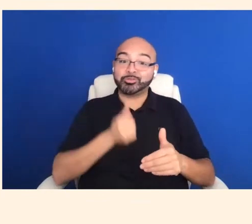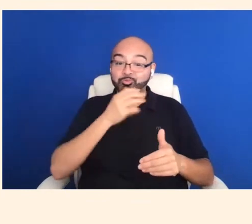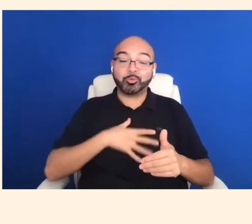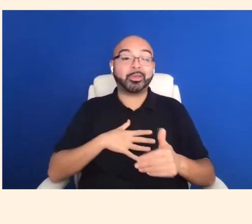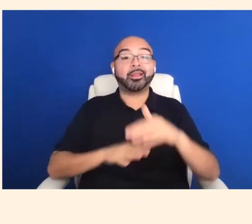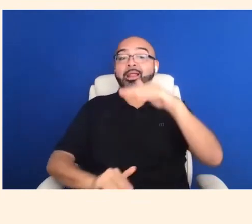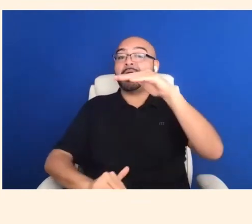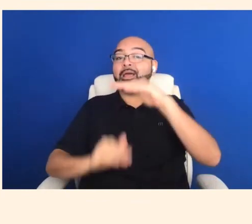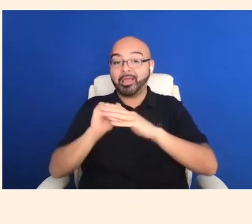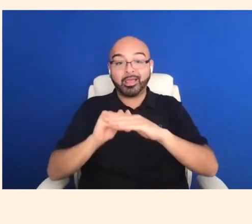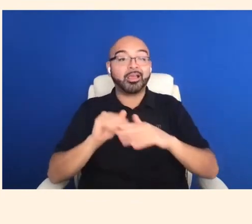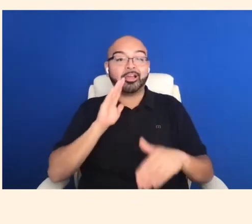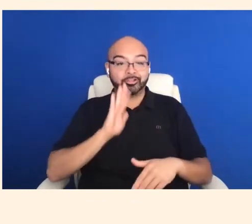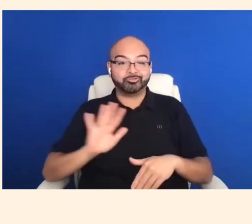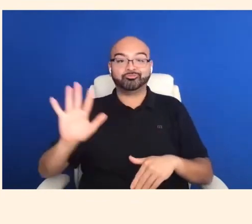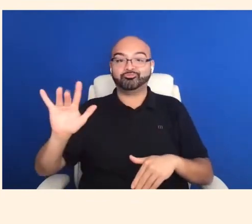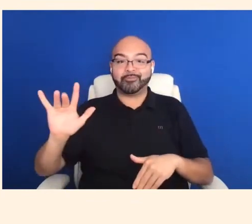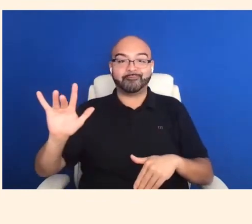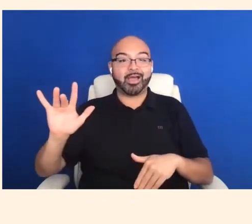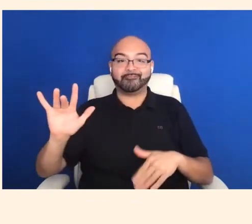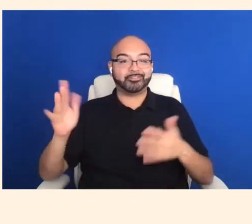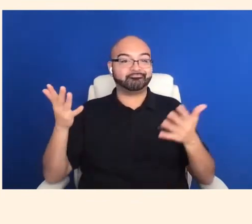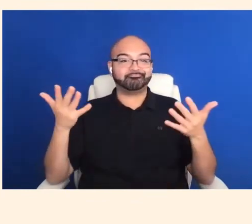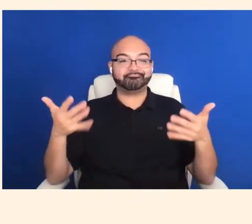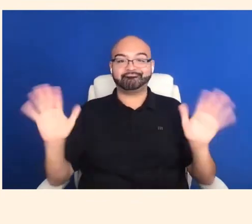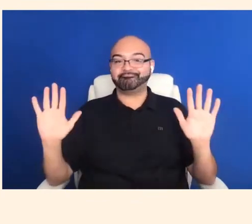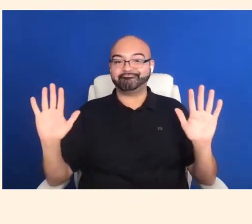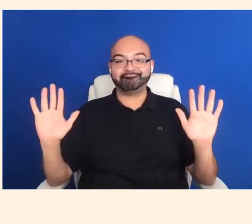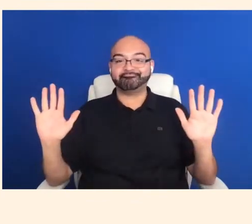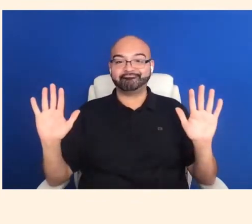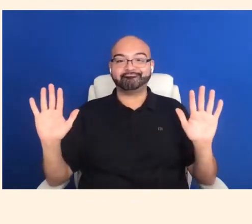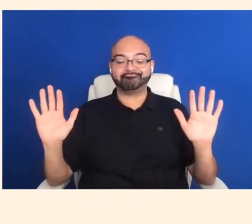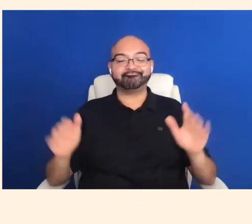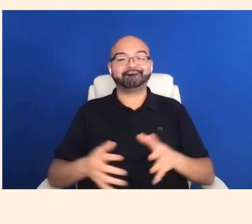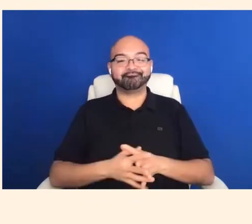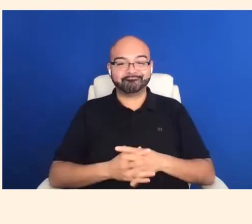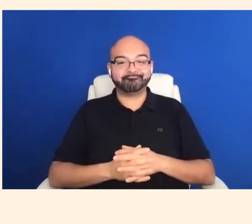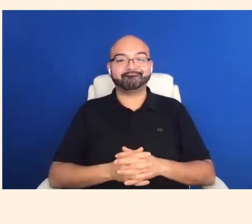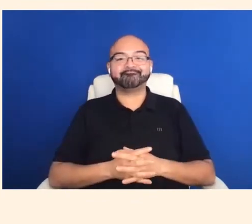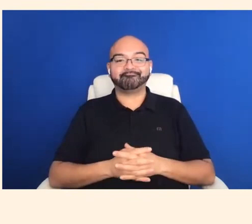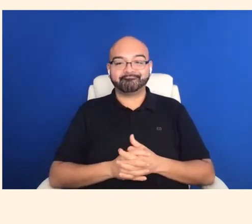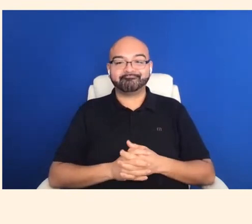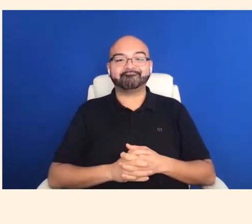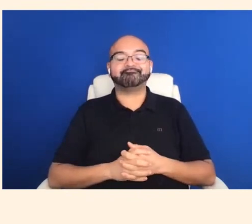not passing 25 years of age.